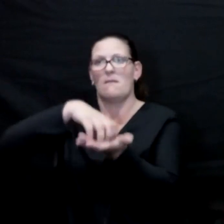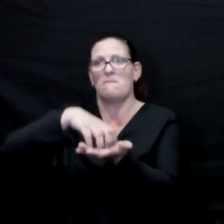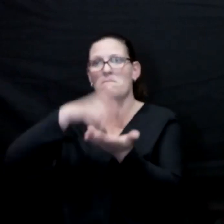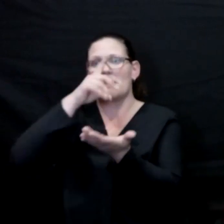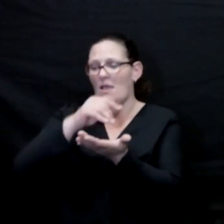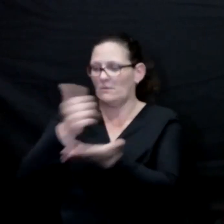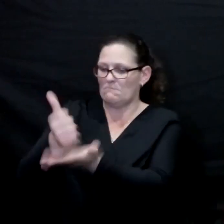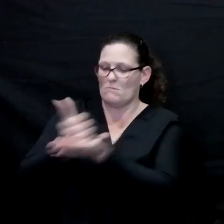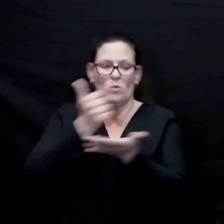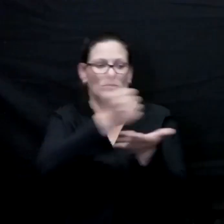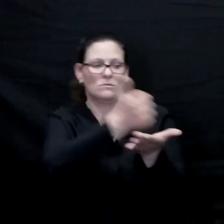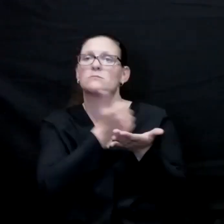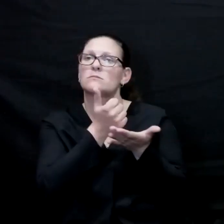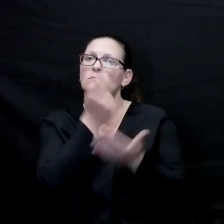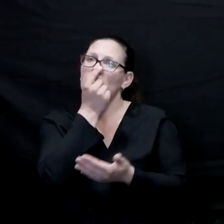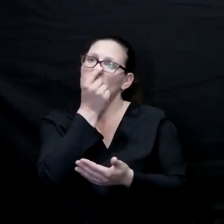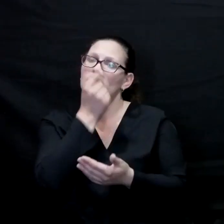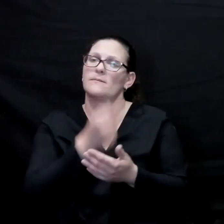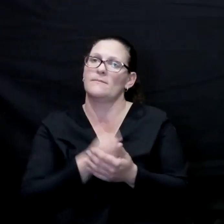You know, and I think